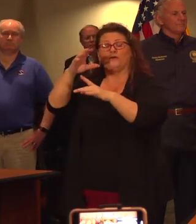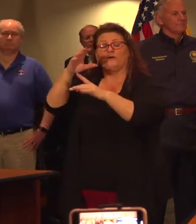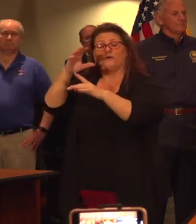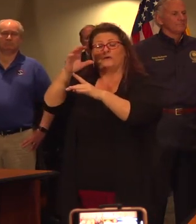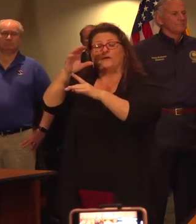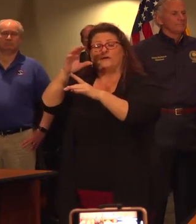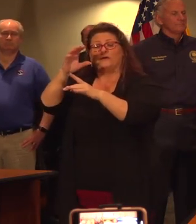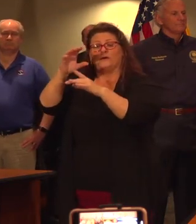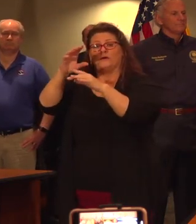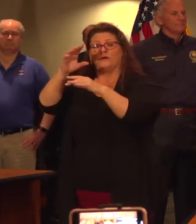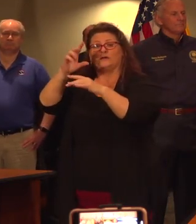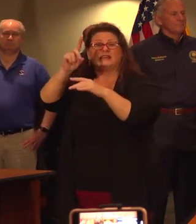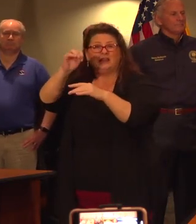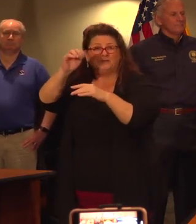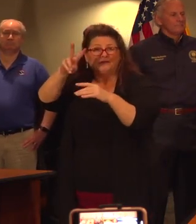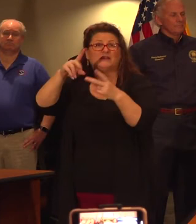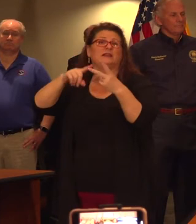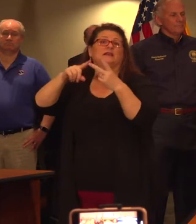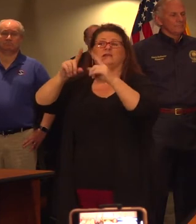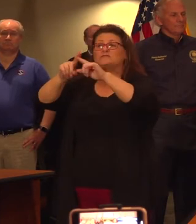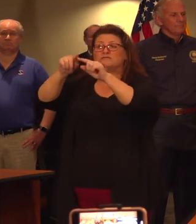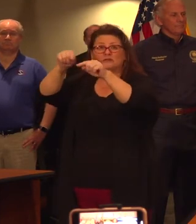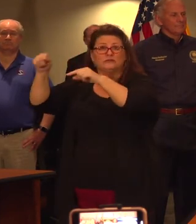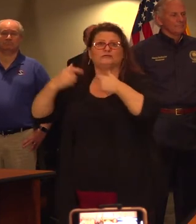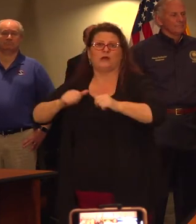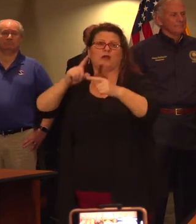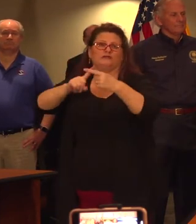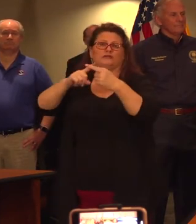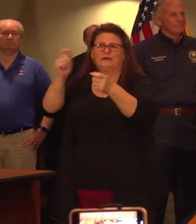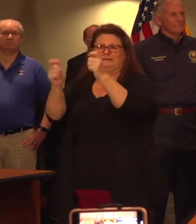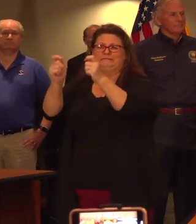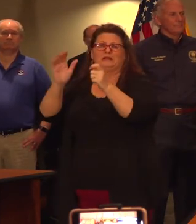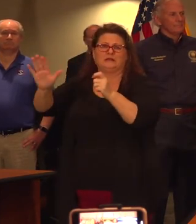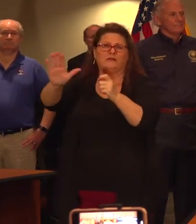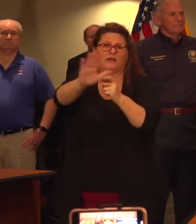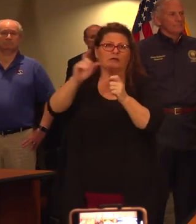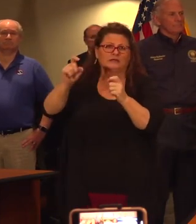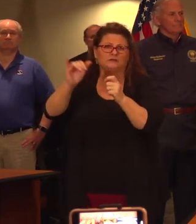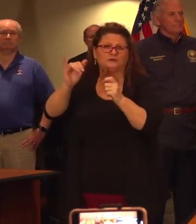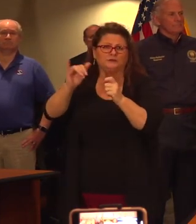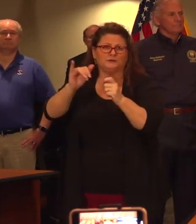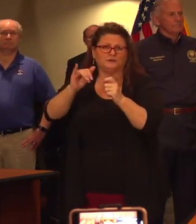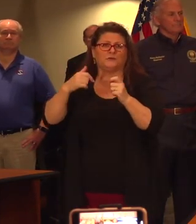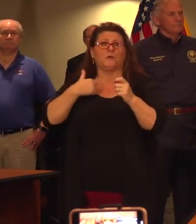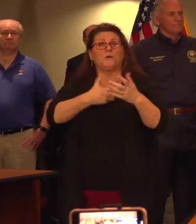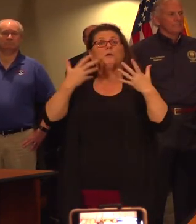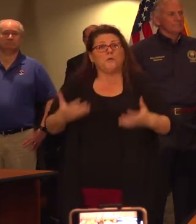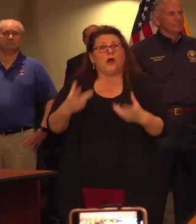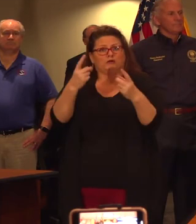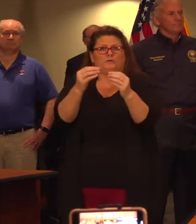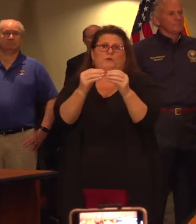to restaurants in the Department of Motor Vehicles. While we've been working to enhance our outreach efforts, we need to do